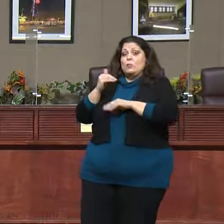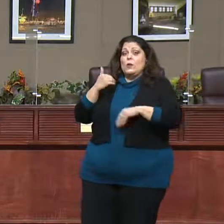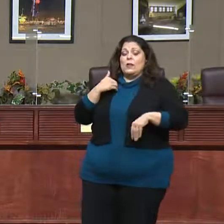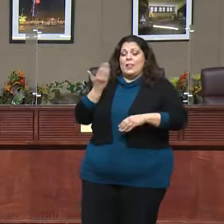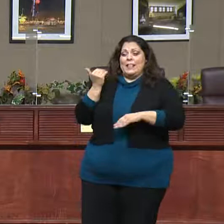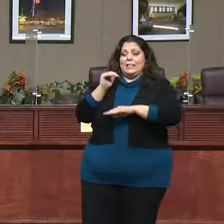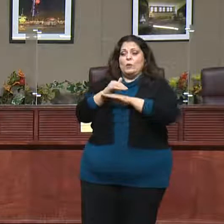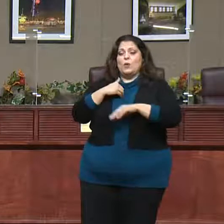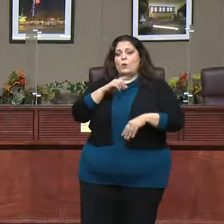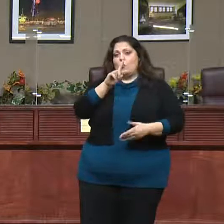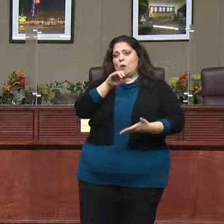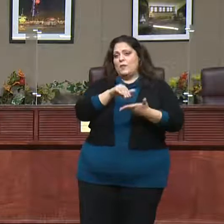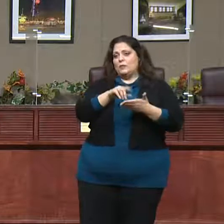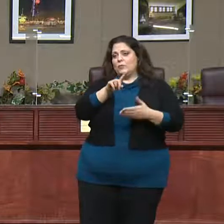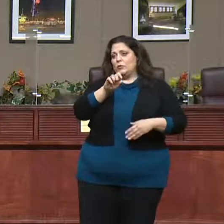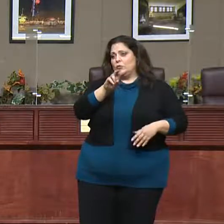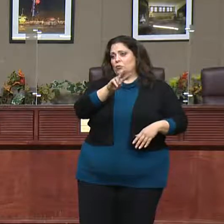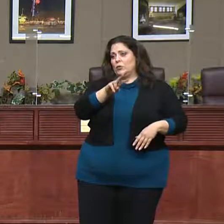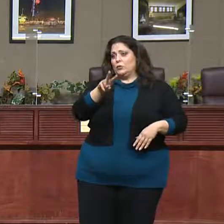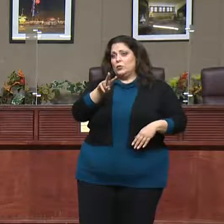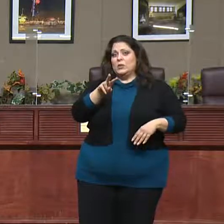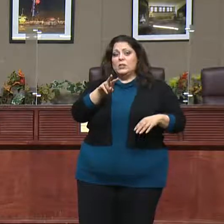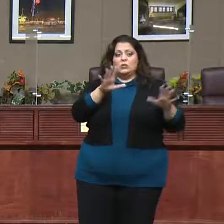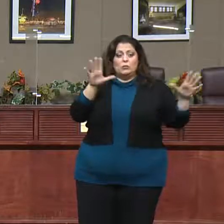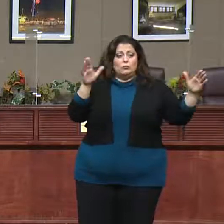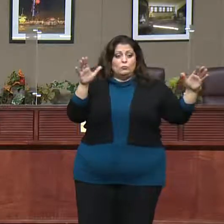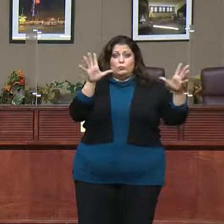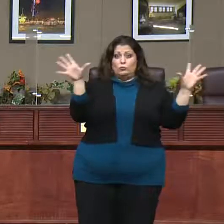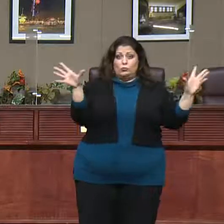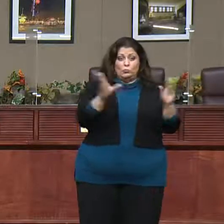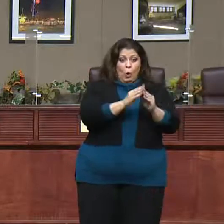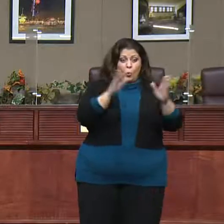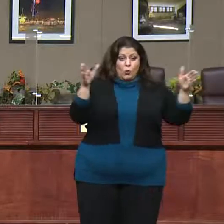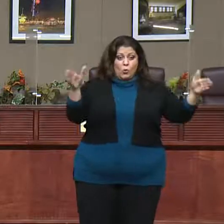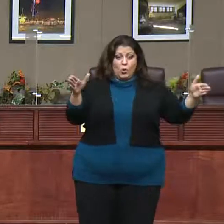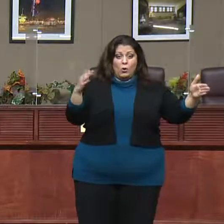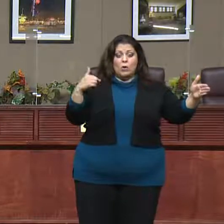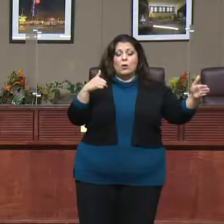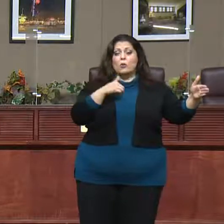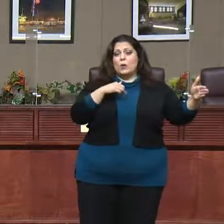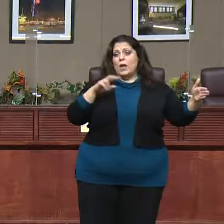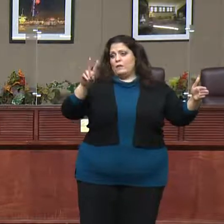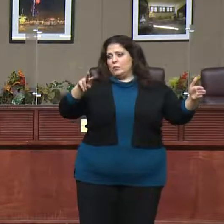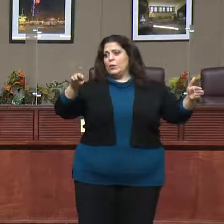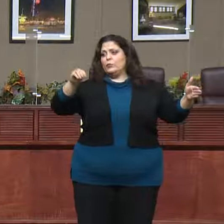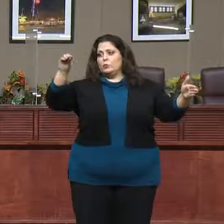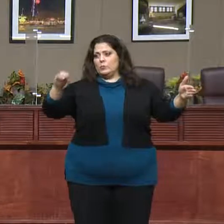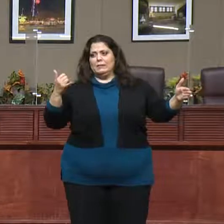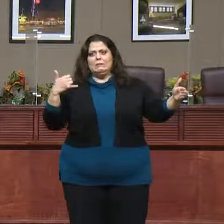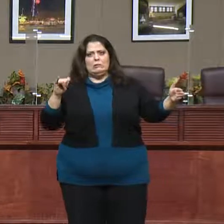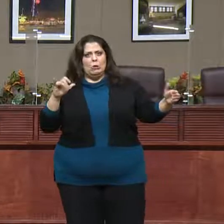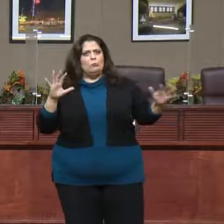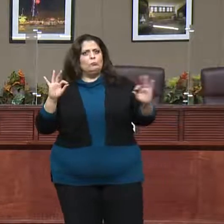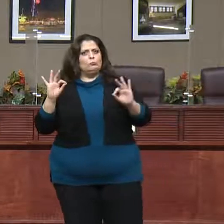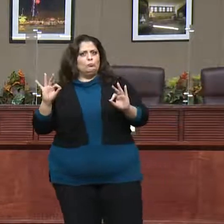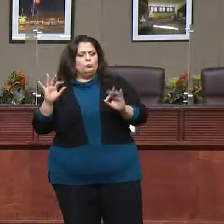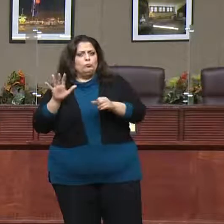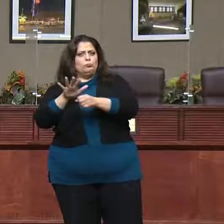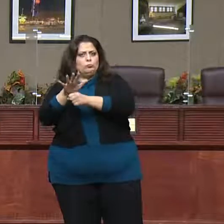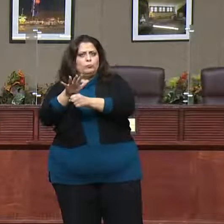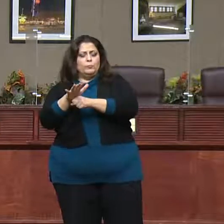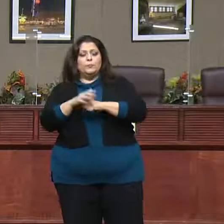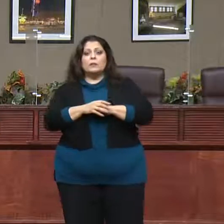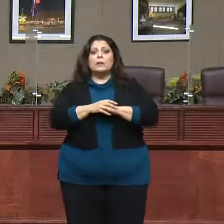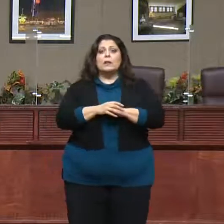1,122, that is 23% of that inventory. That continues to be a healthy number of beds. We have